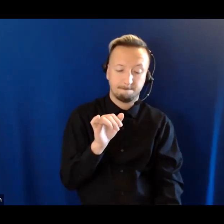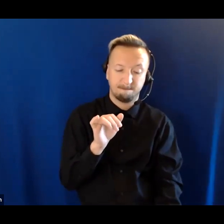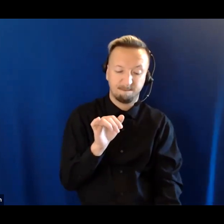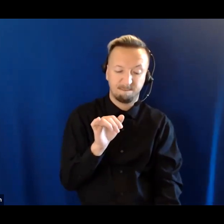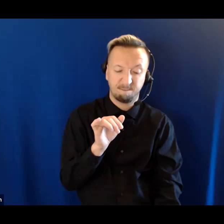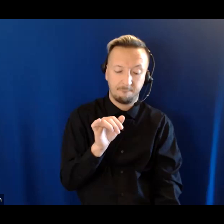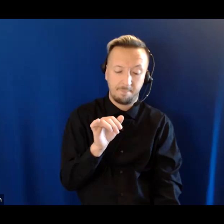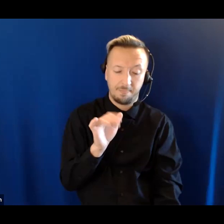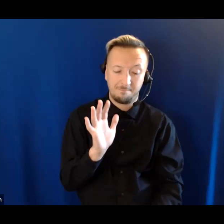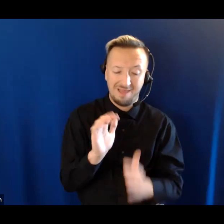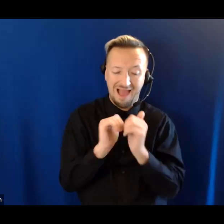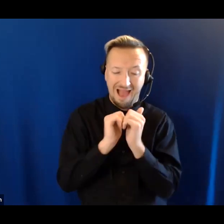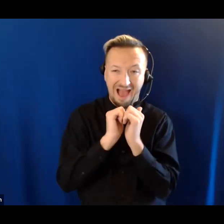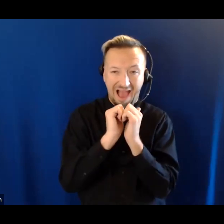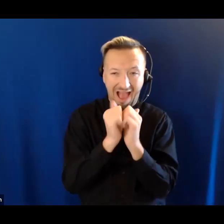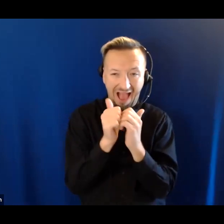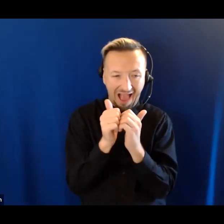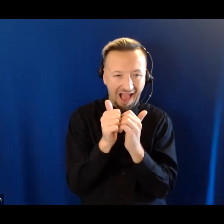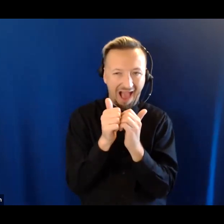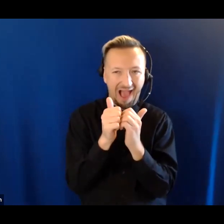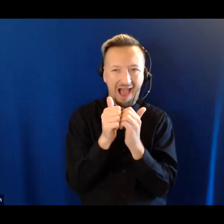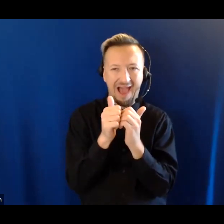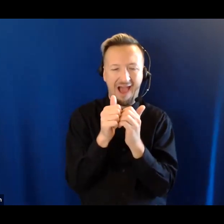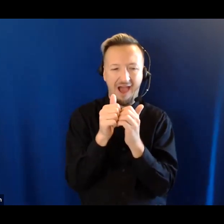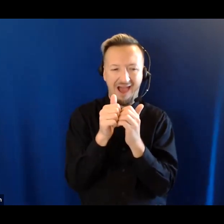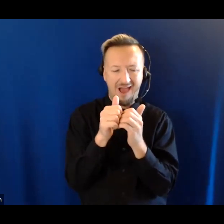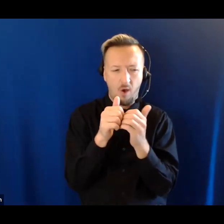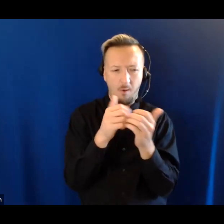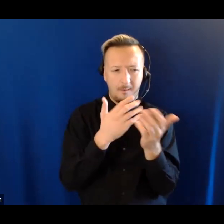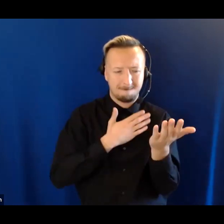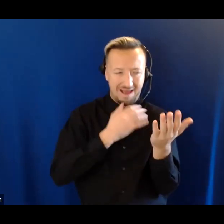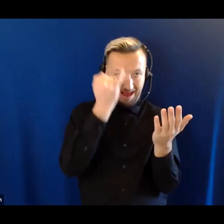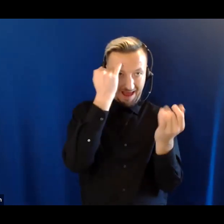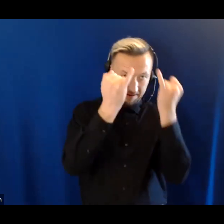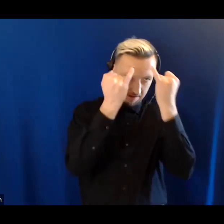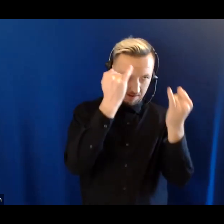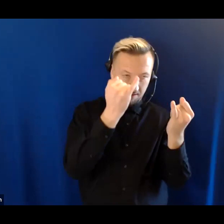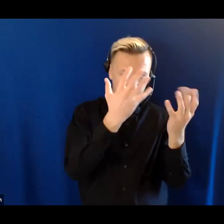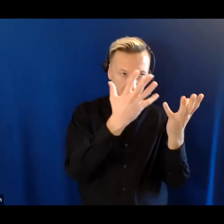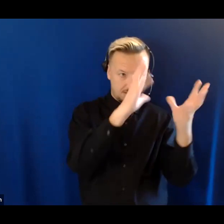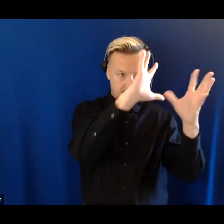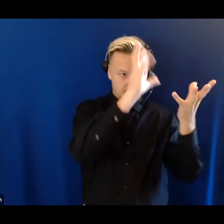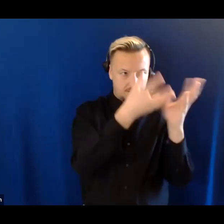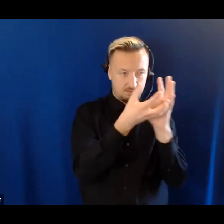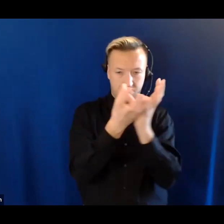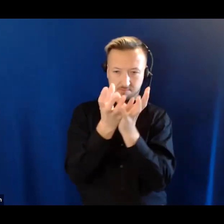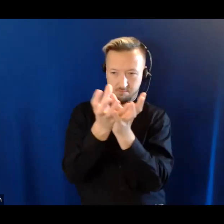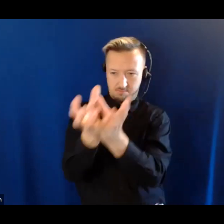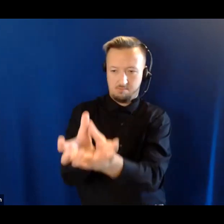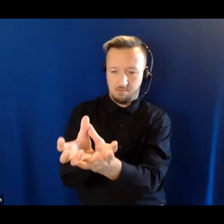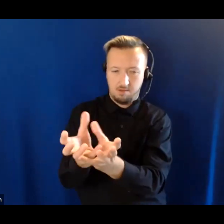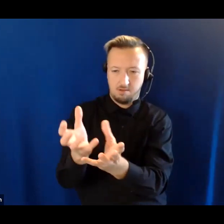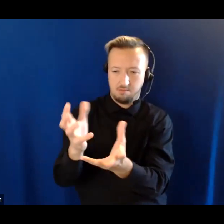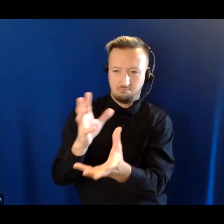But how I can take these ideas that I have and issues that I see from an